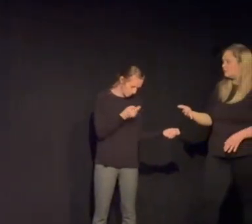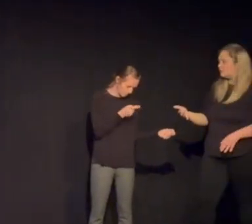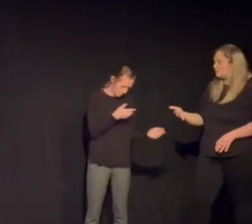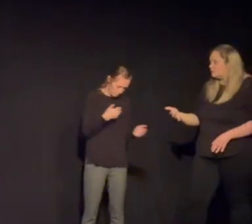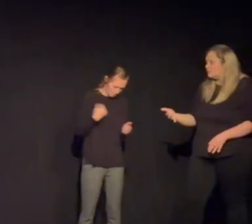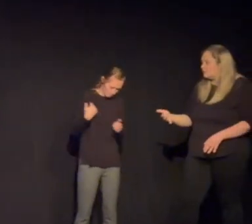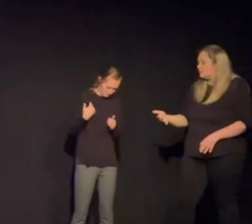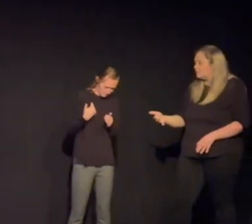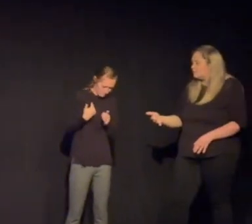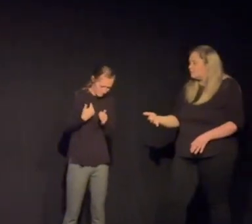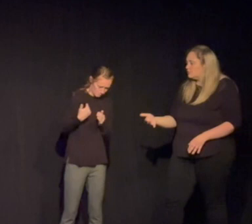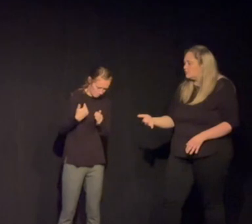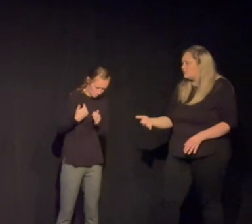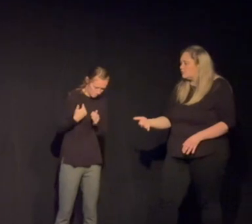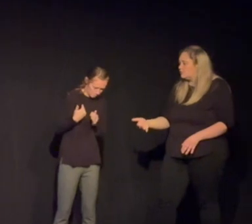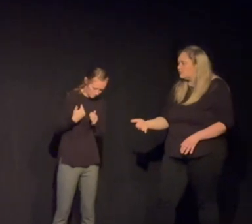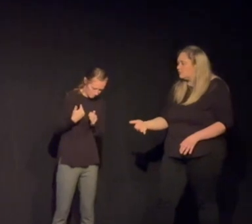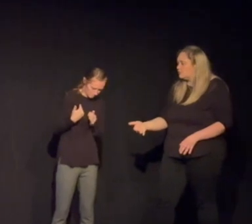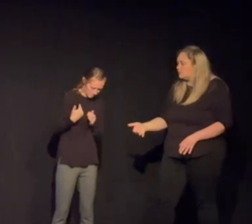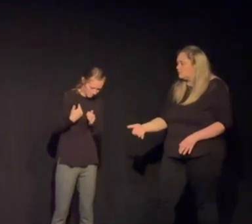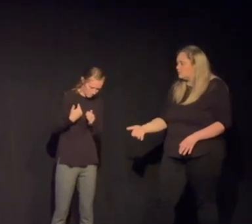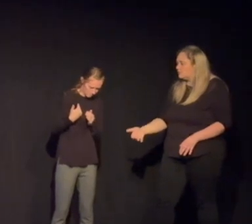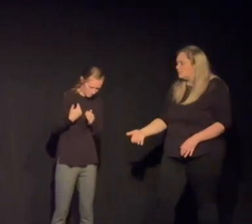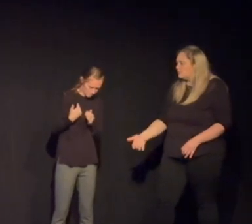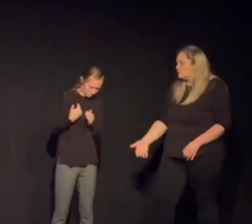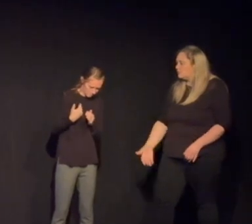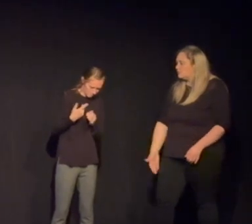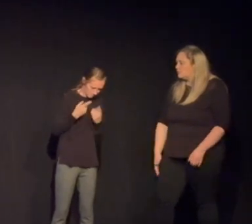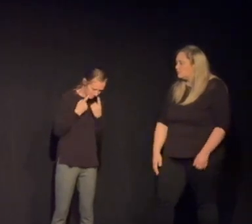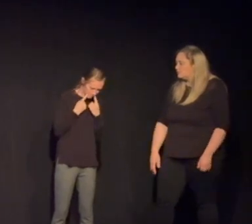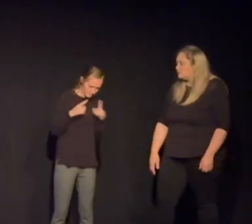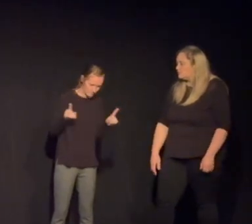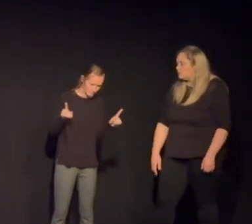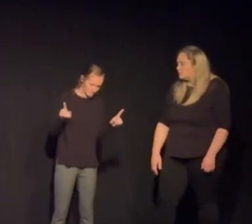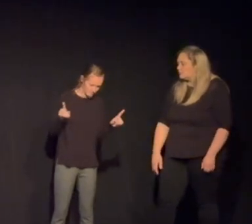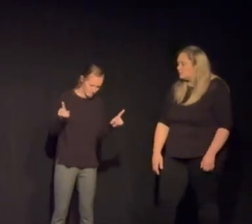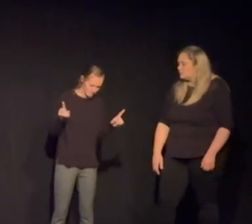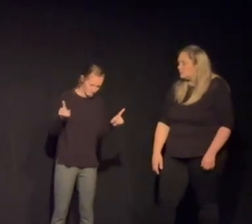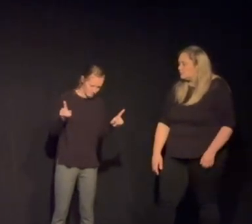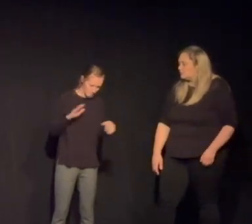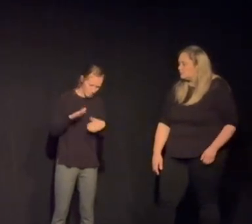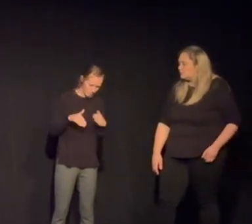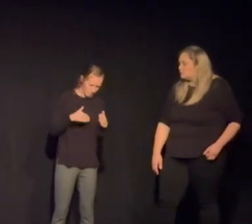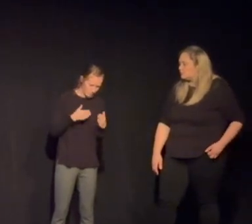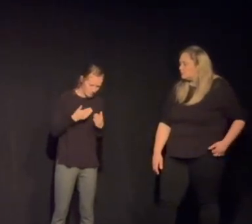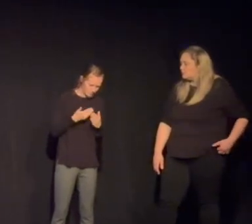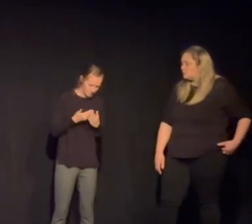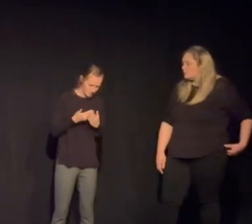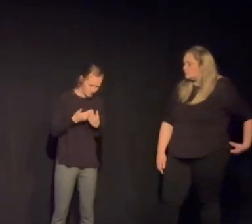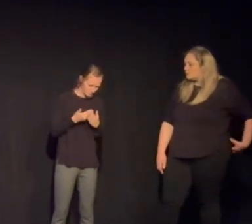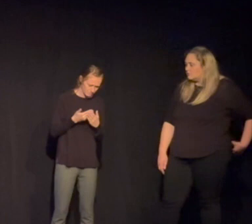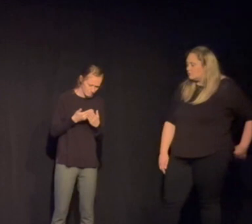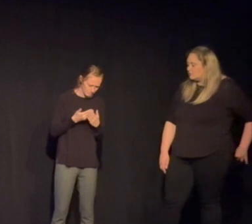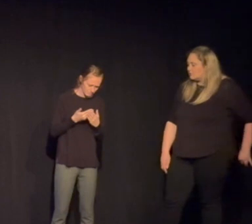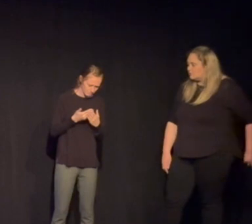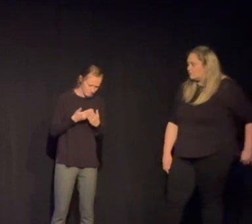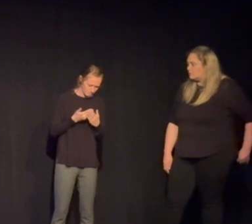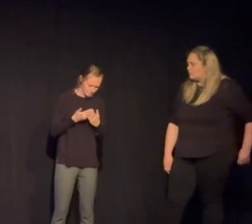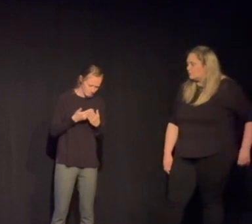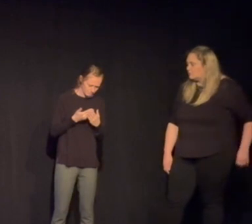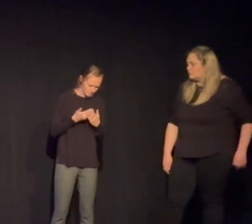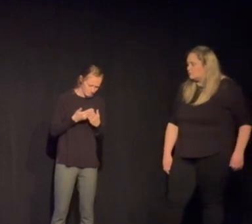Closest of all of us, but this is